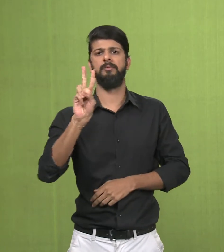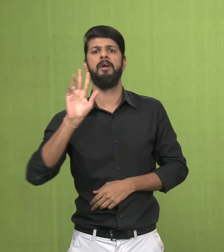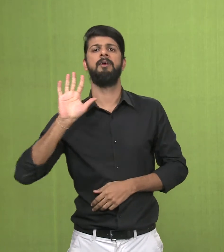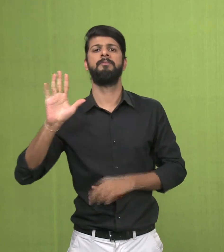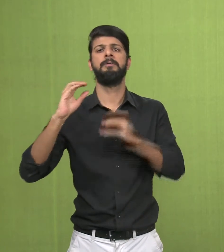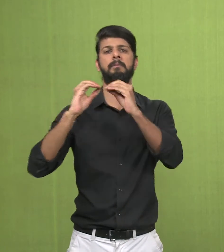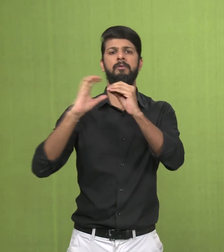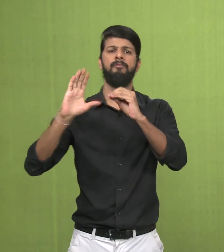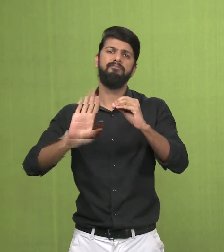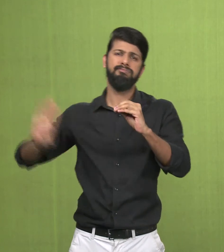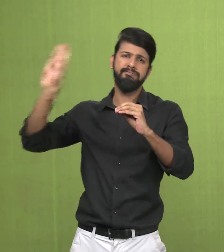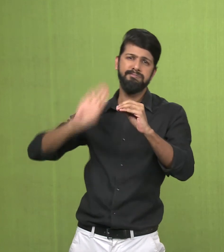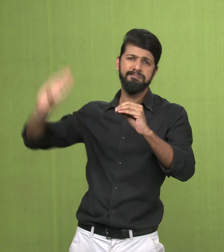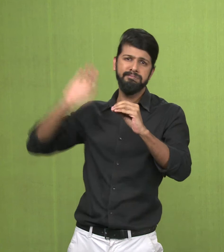in 322 BC.